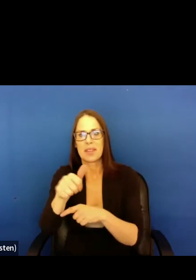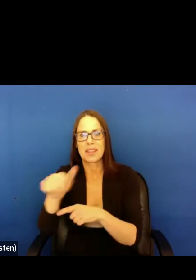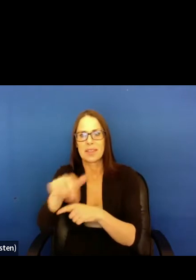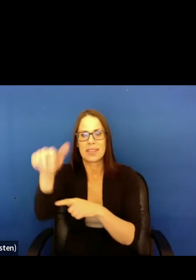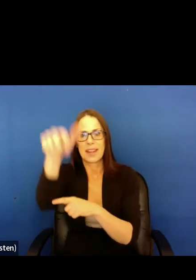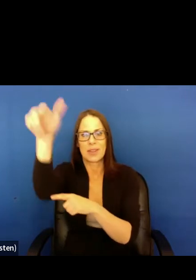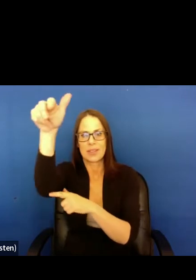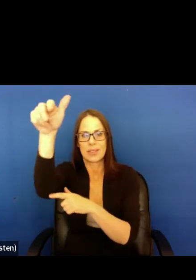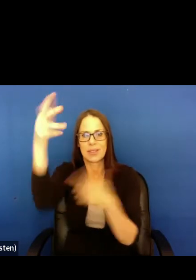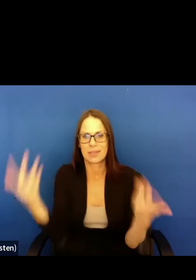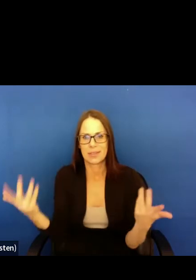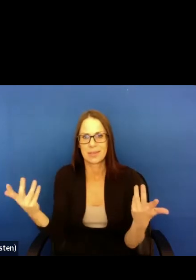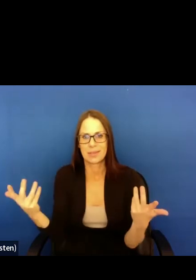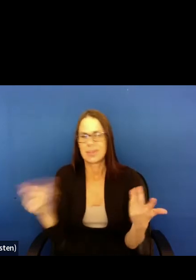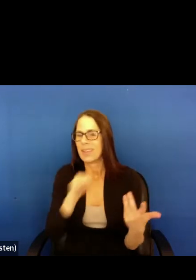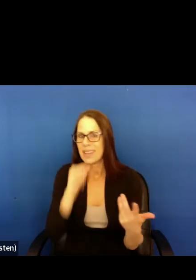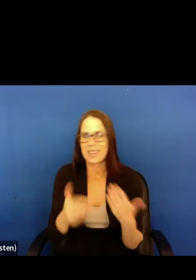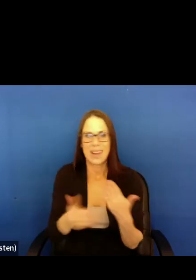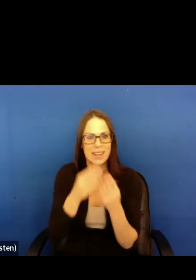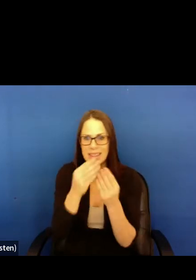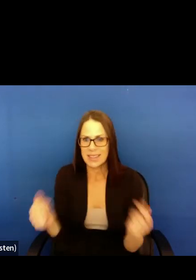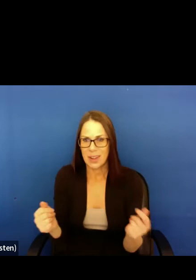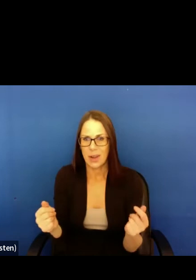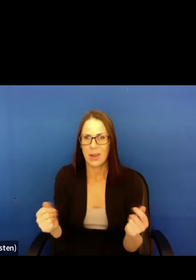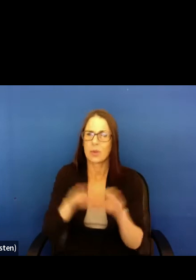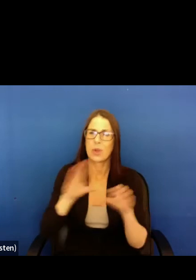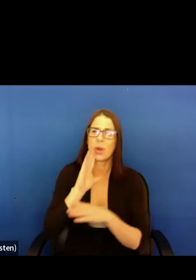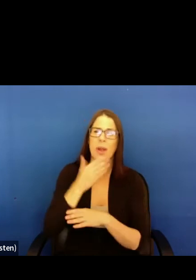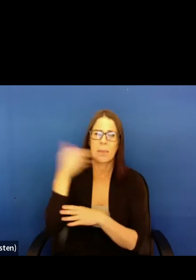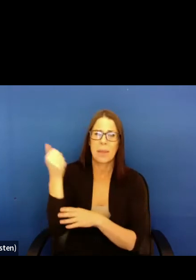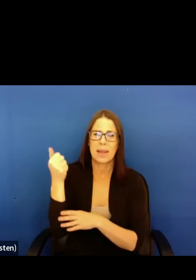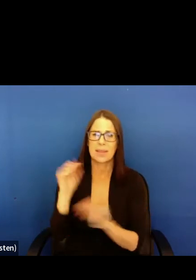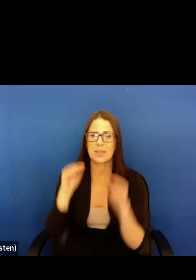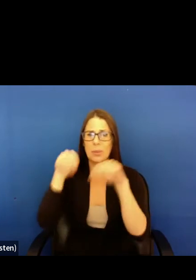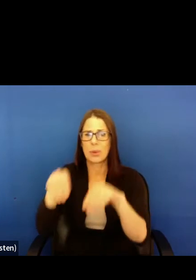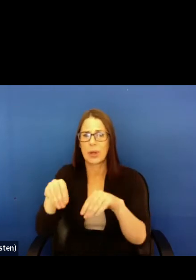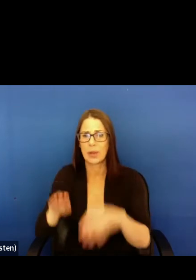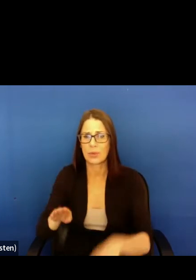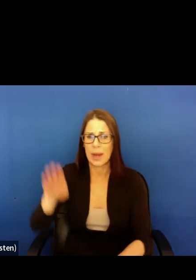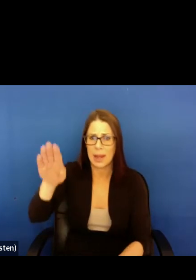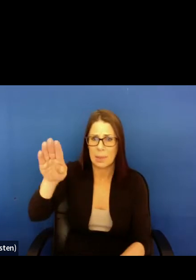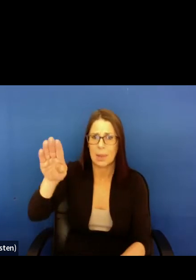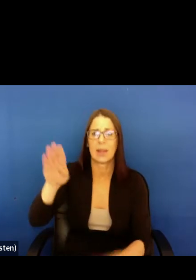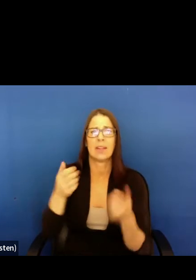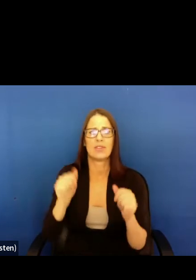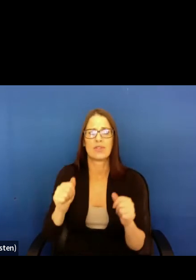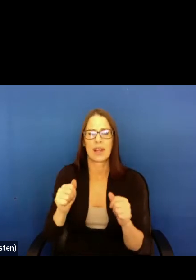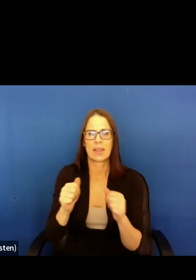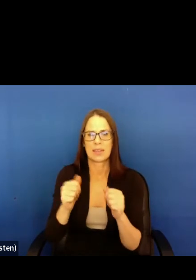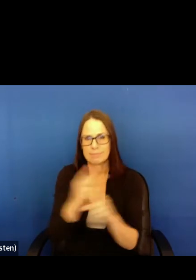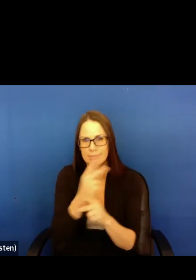solved, and we're doing our best to put in ramp systems and then try to find other ways. Luckily, some of our buildings connect,